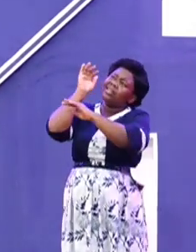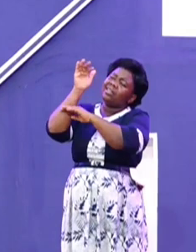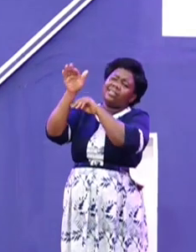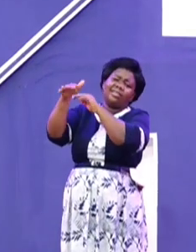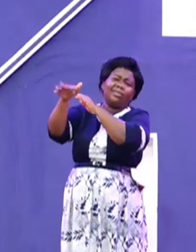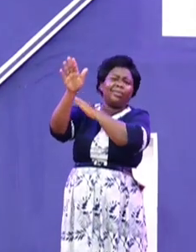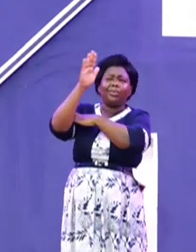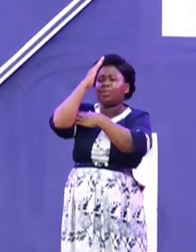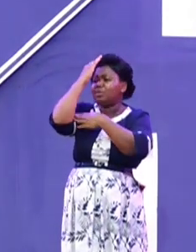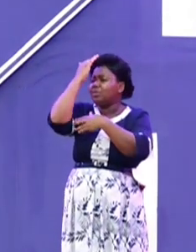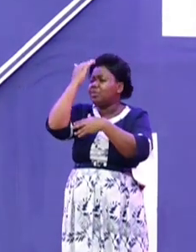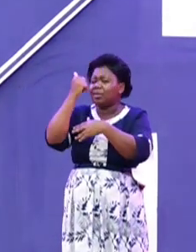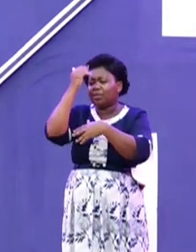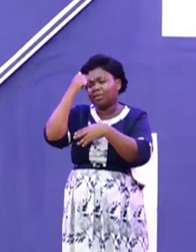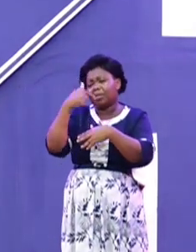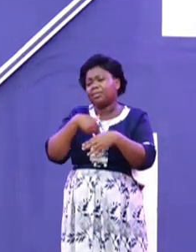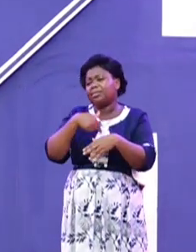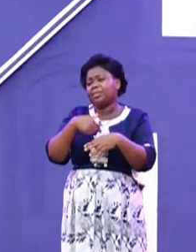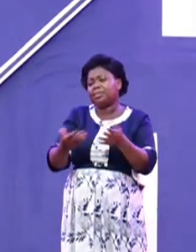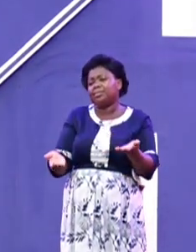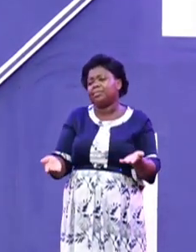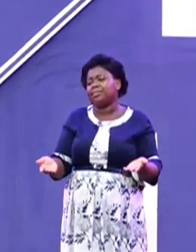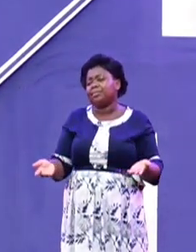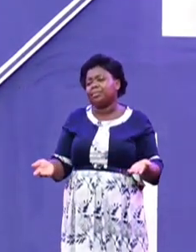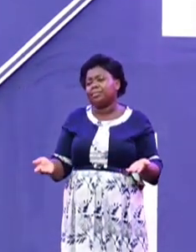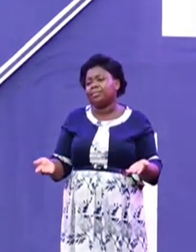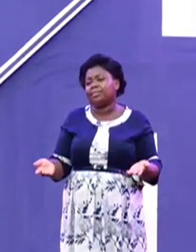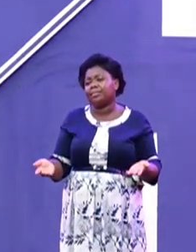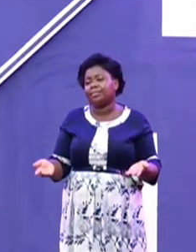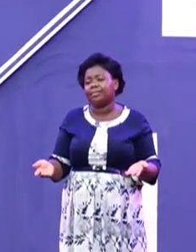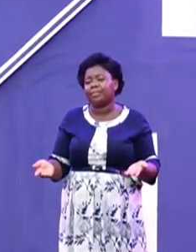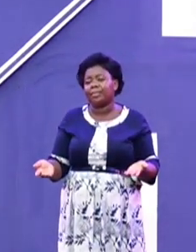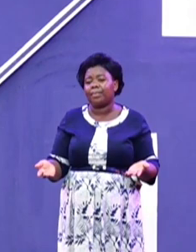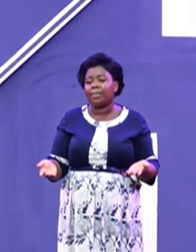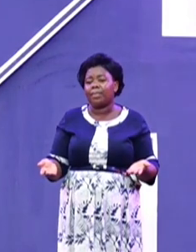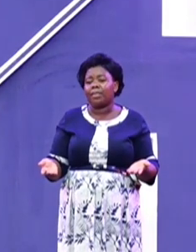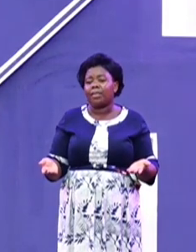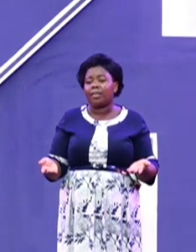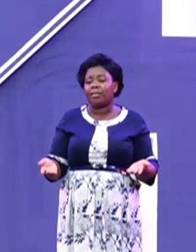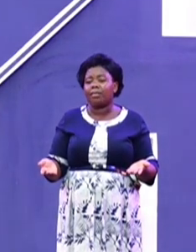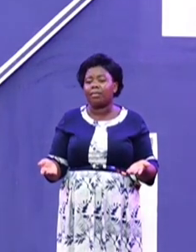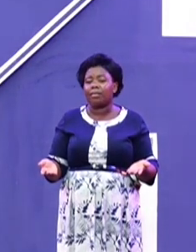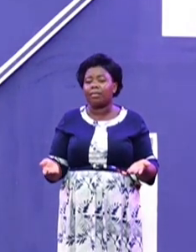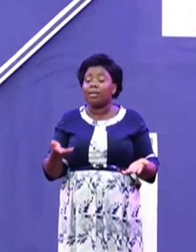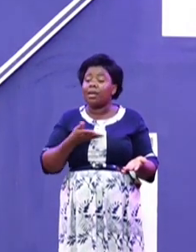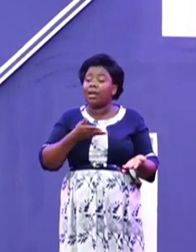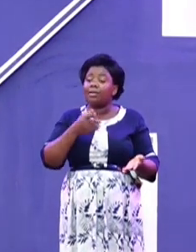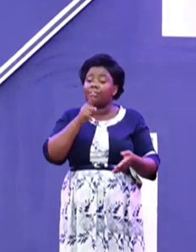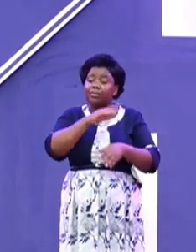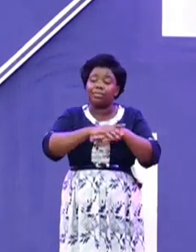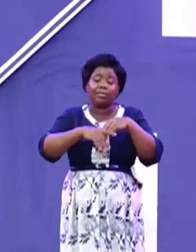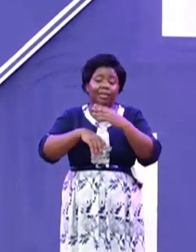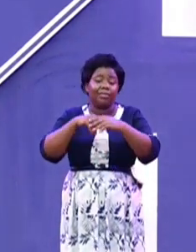a time when you're asking yourself, why me, Lord? Why me? Tofunangako akaseera muli mugwe mu mutima